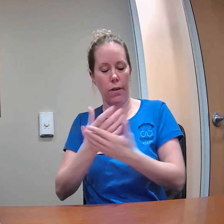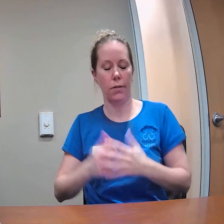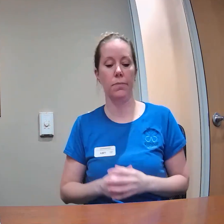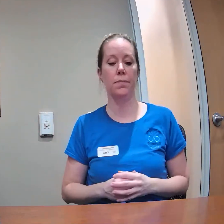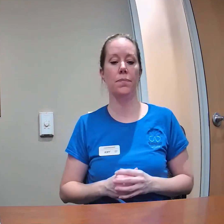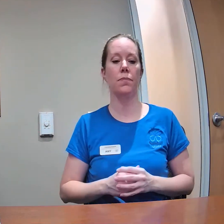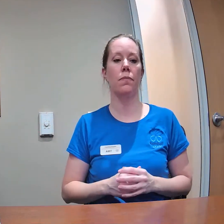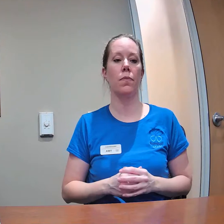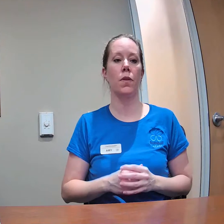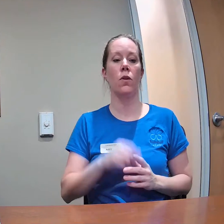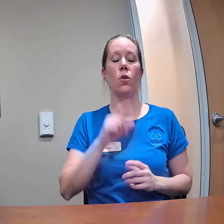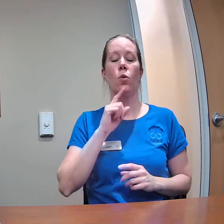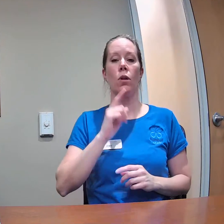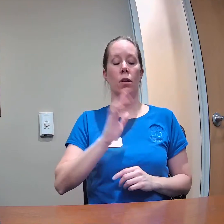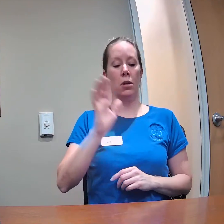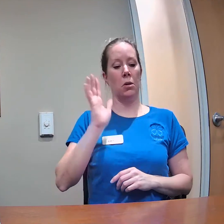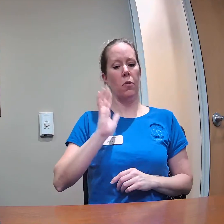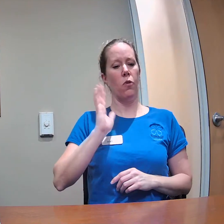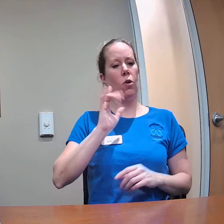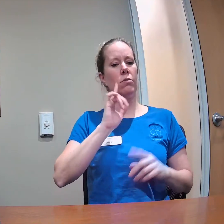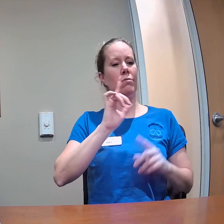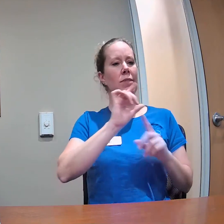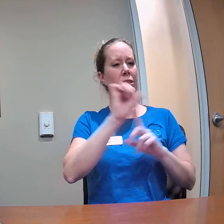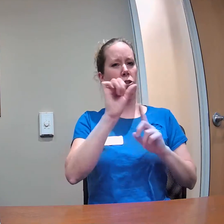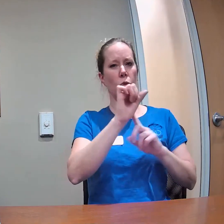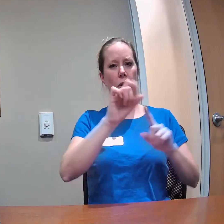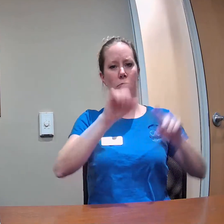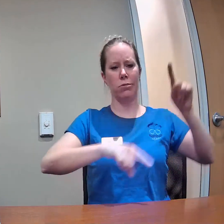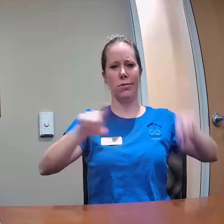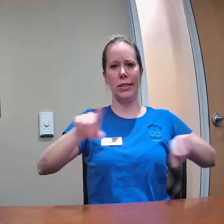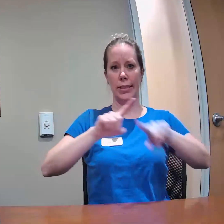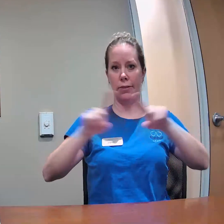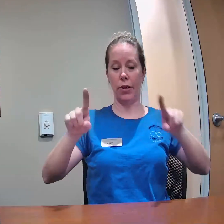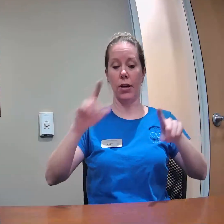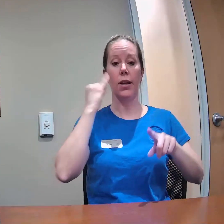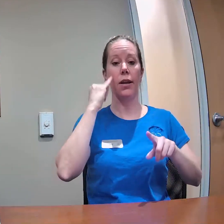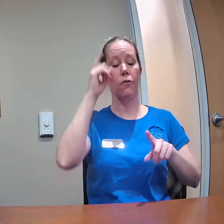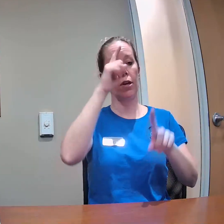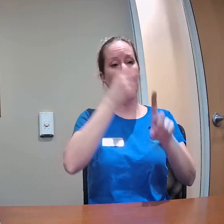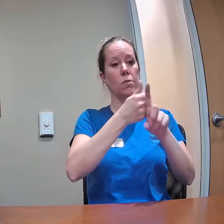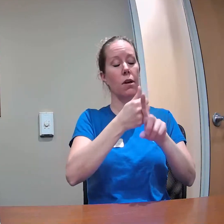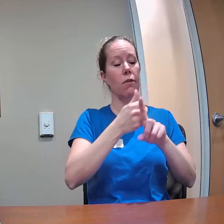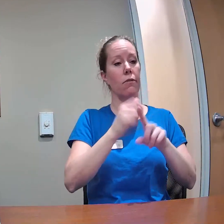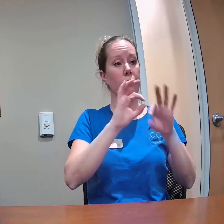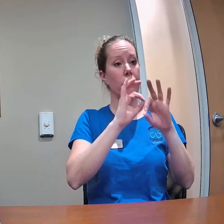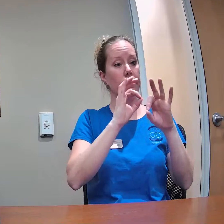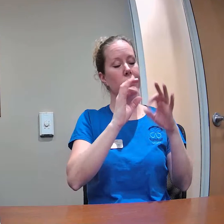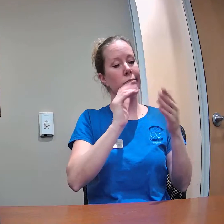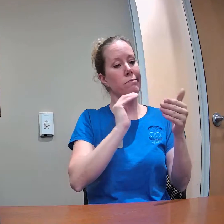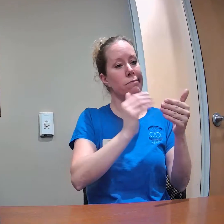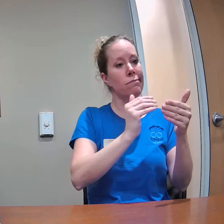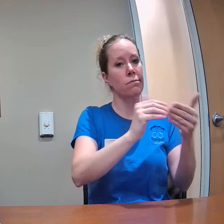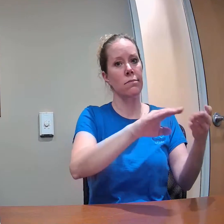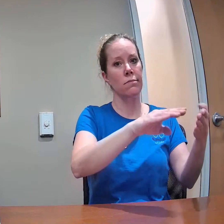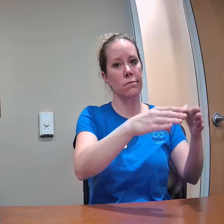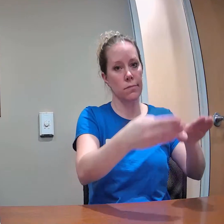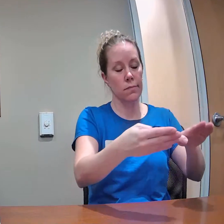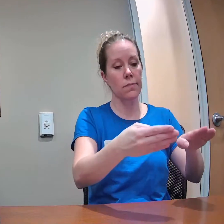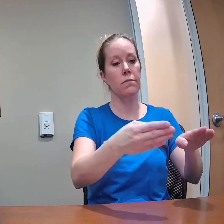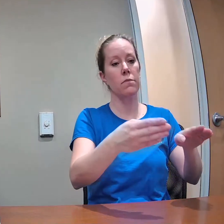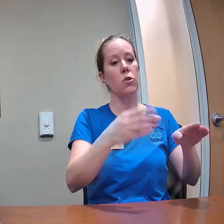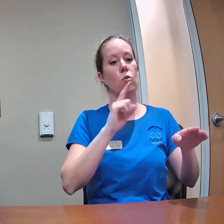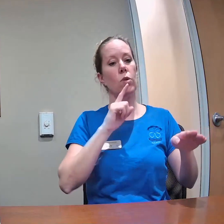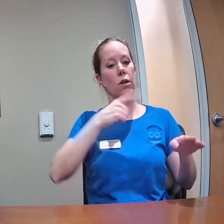palliative care resident at once. So each situation is dealt with differently, but we recently had a palliative